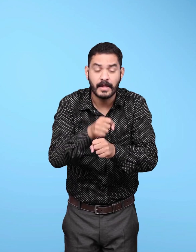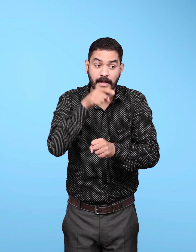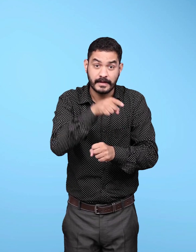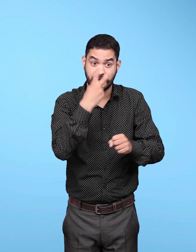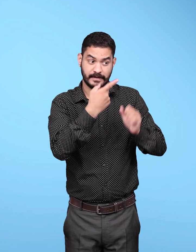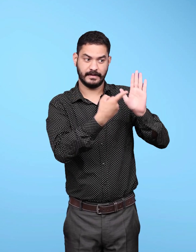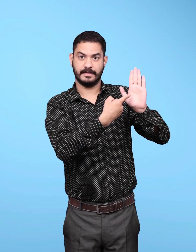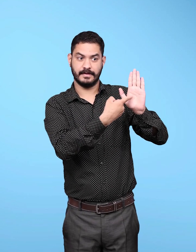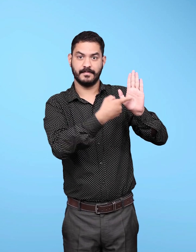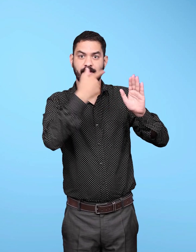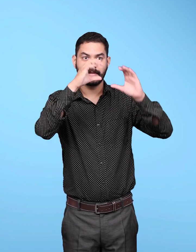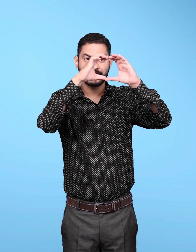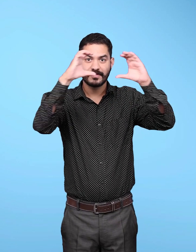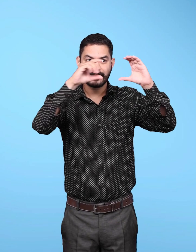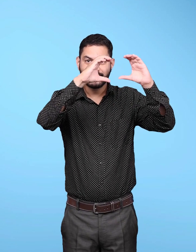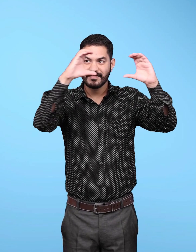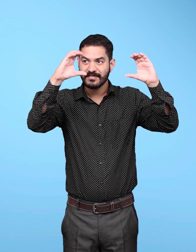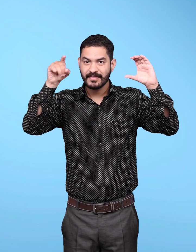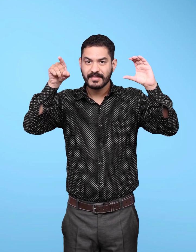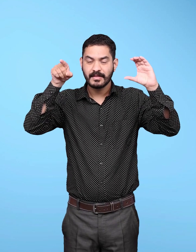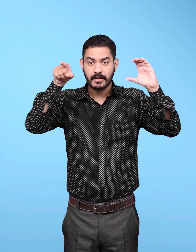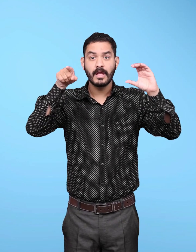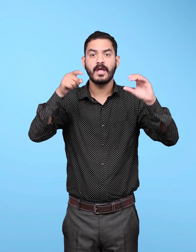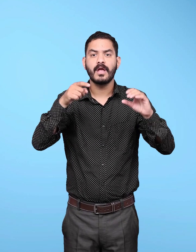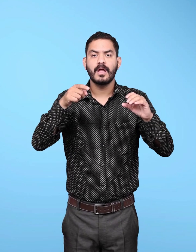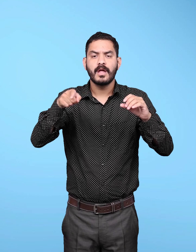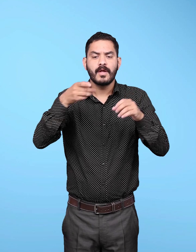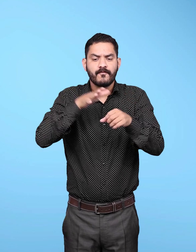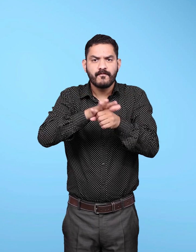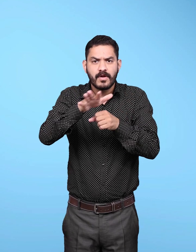Now look at the railings. Are they made of wood?